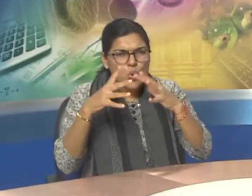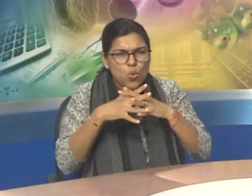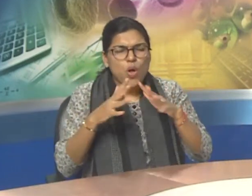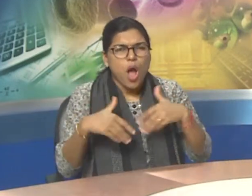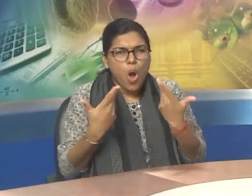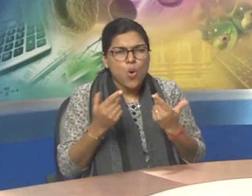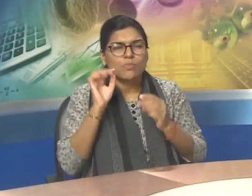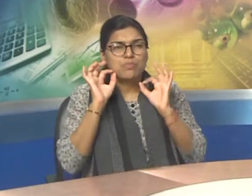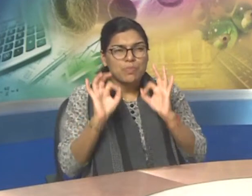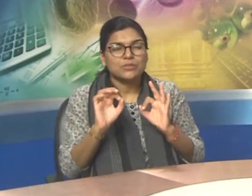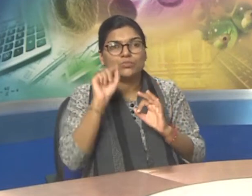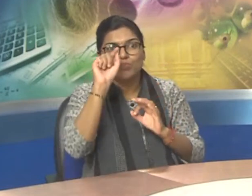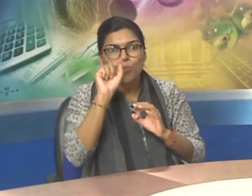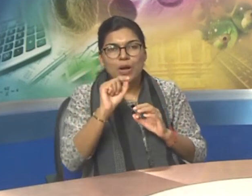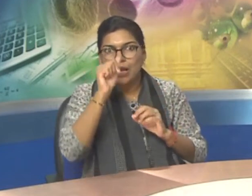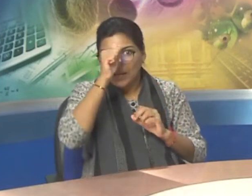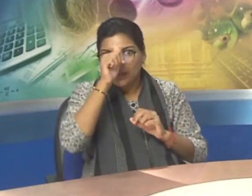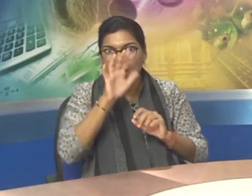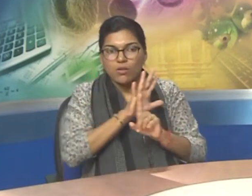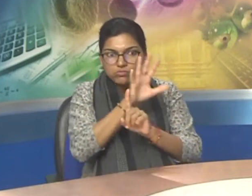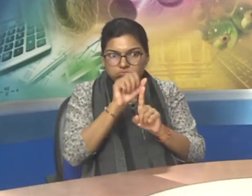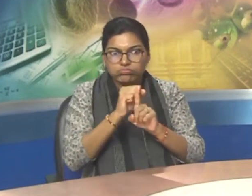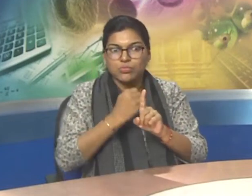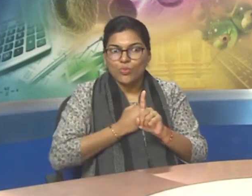So that is why he owes the first law.